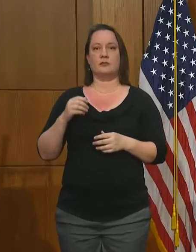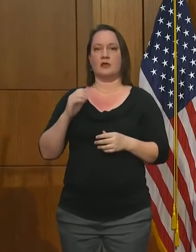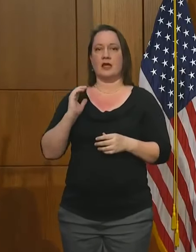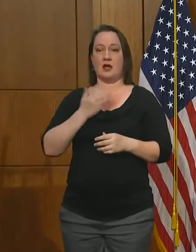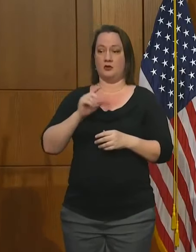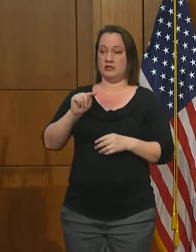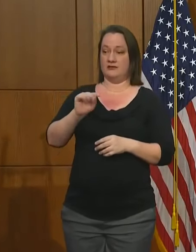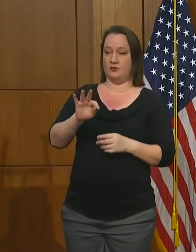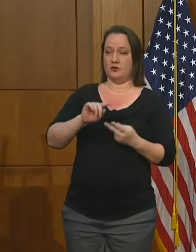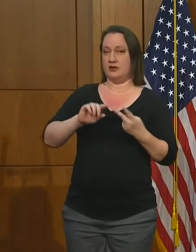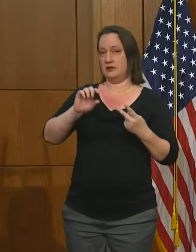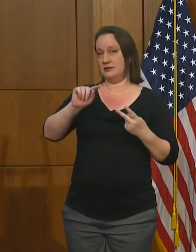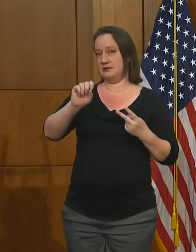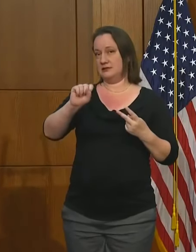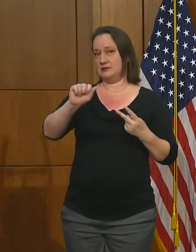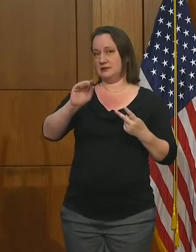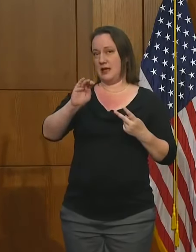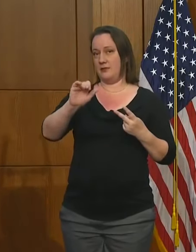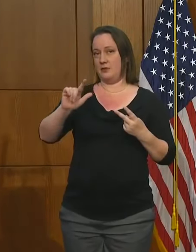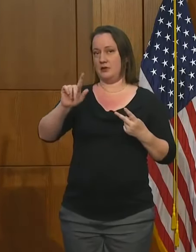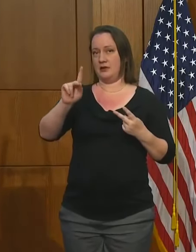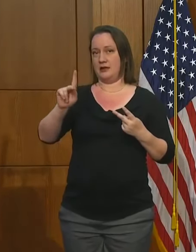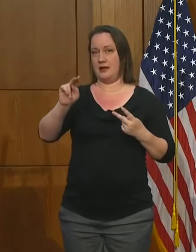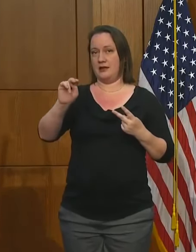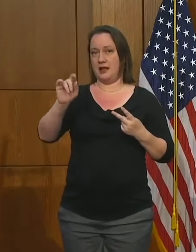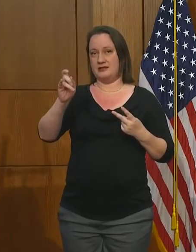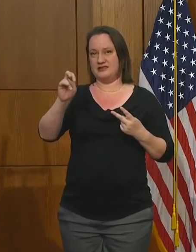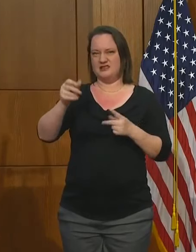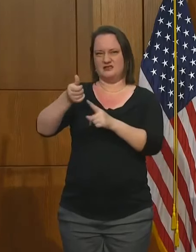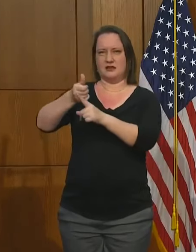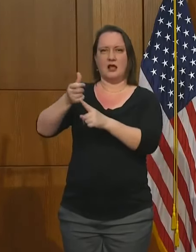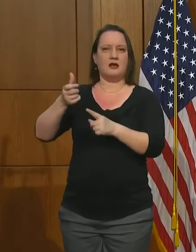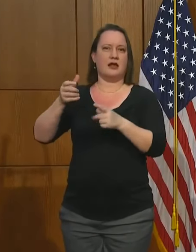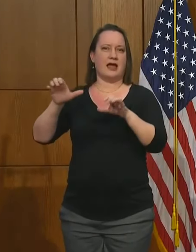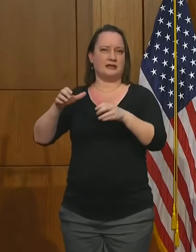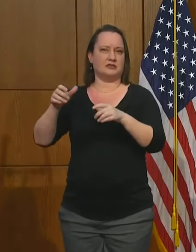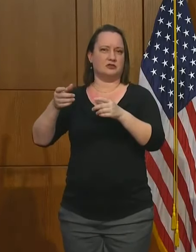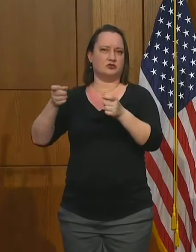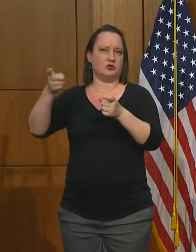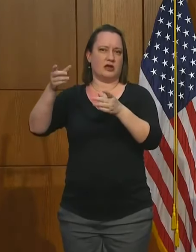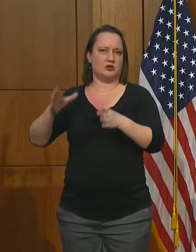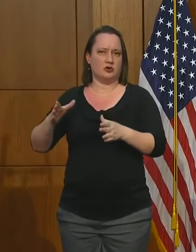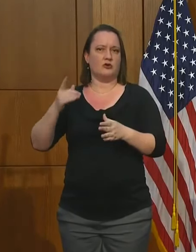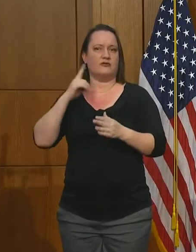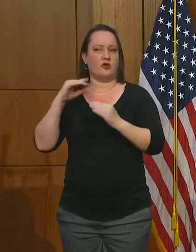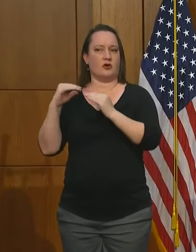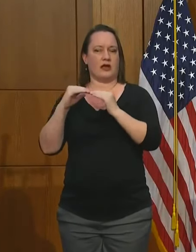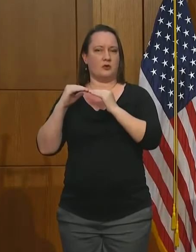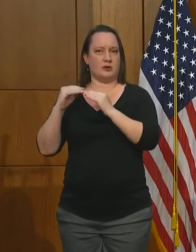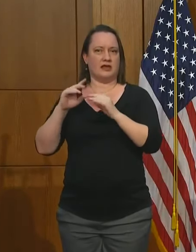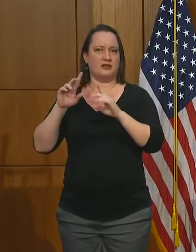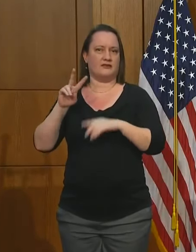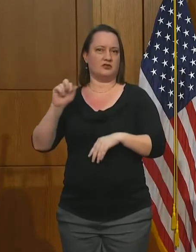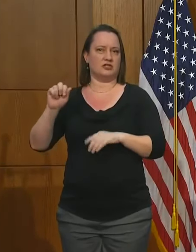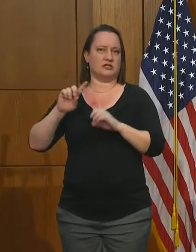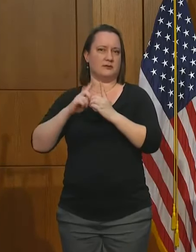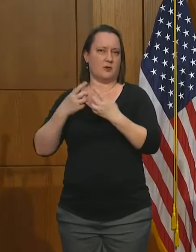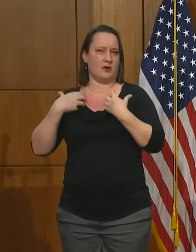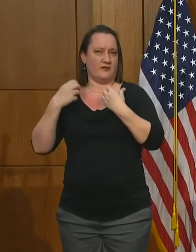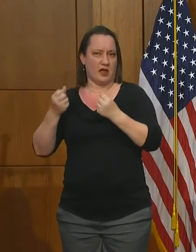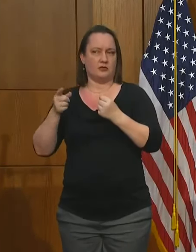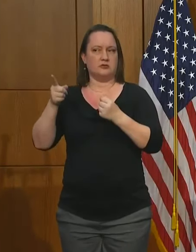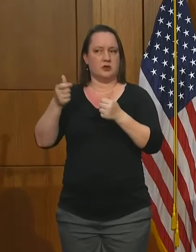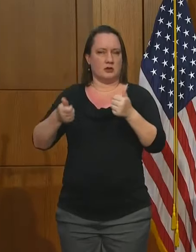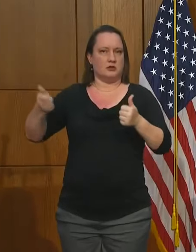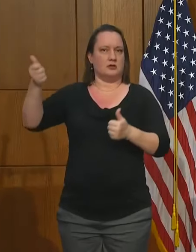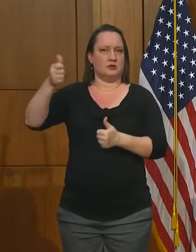Sable K. Nelson, Acting Director of the Office of Health Equity at the Virginia Department of Health, serves as the chair of the